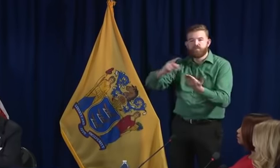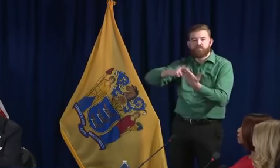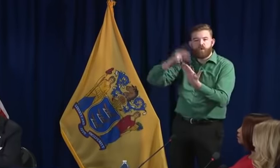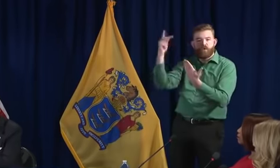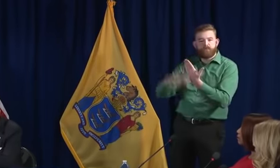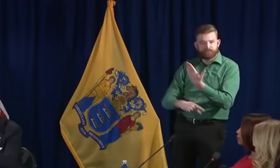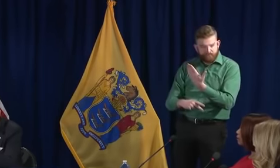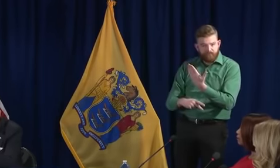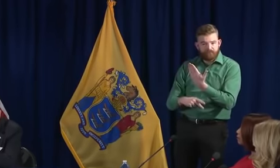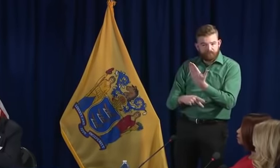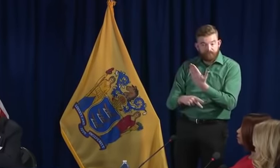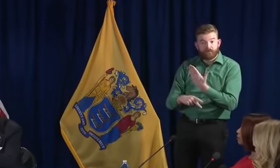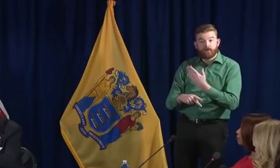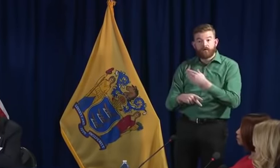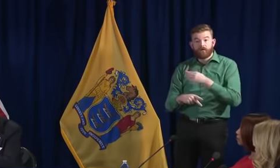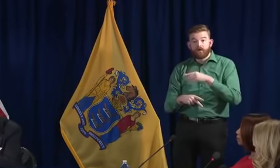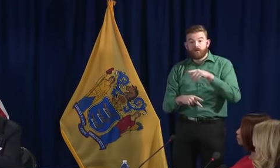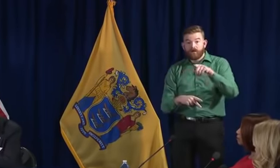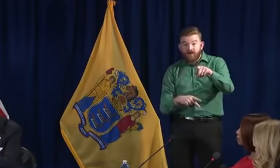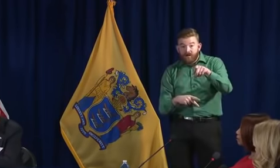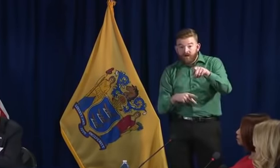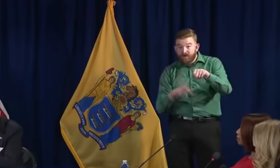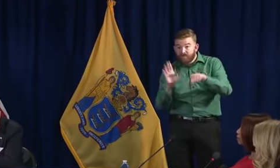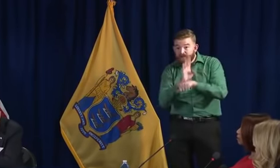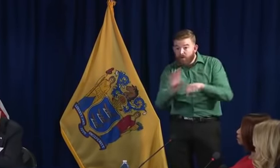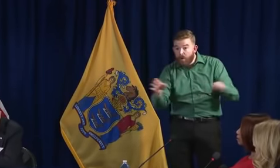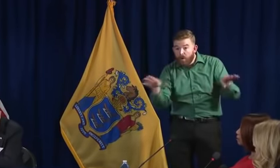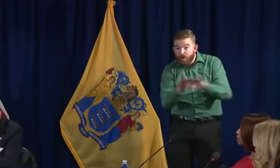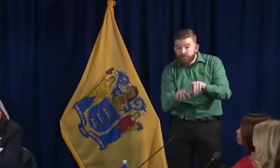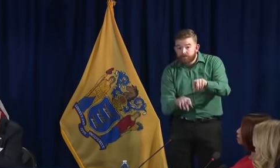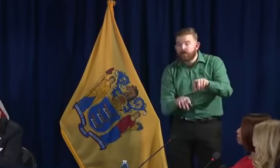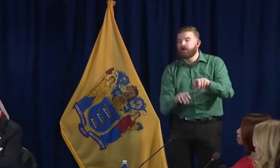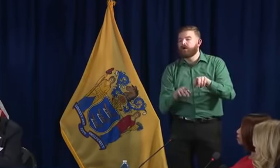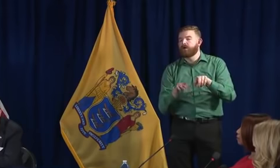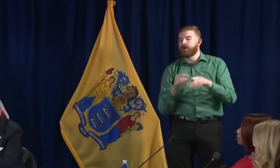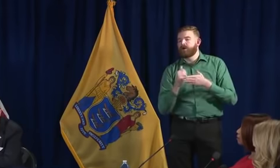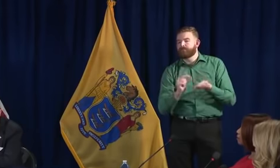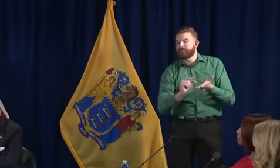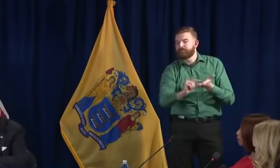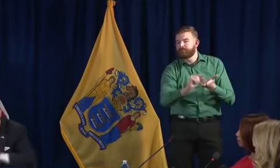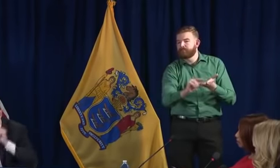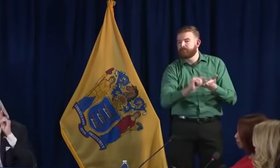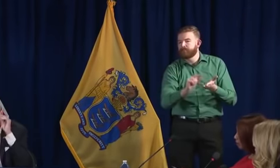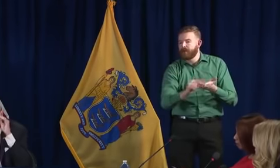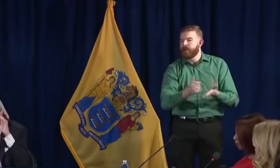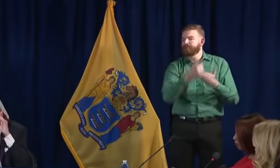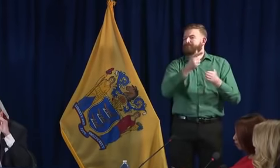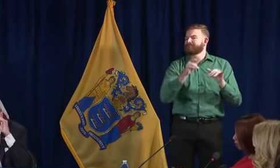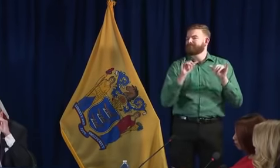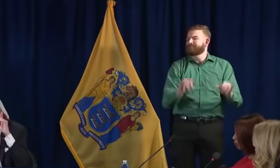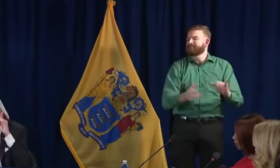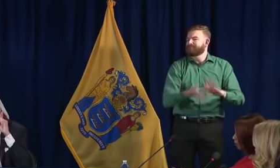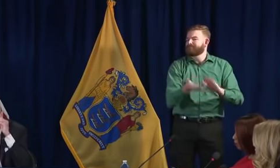must ensure a continuity of child care for our frontline public health and response